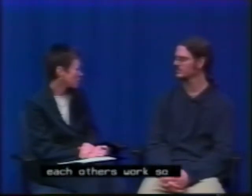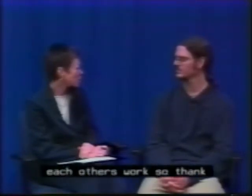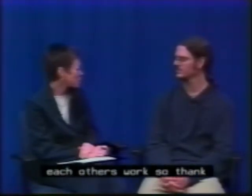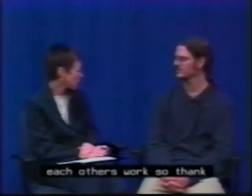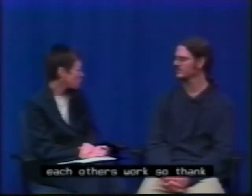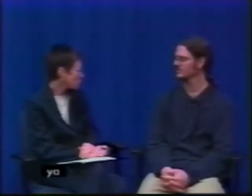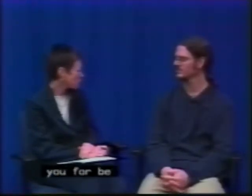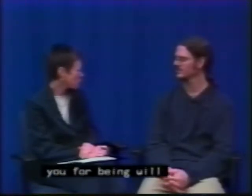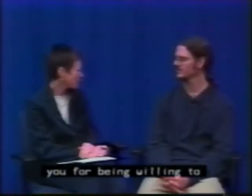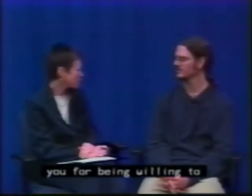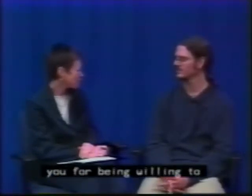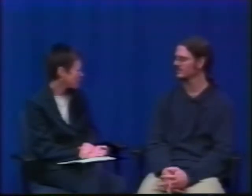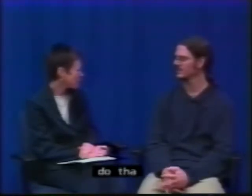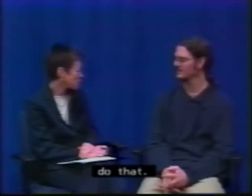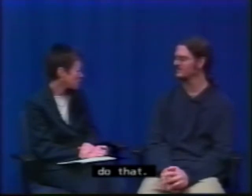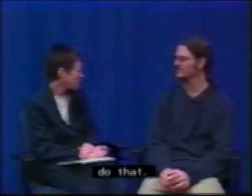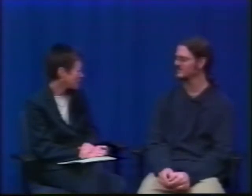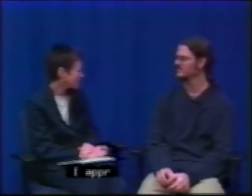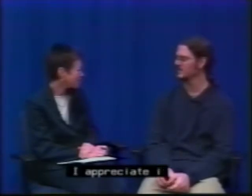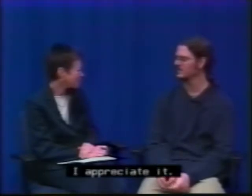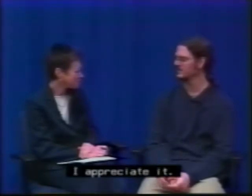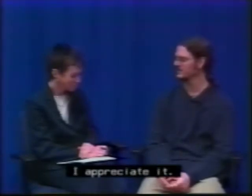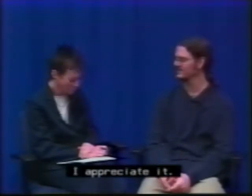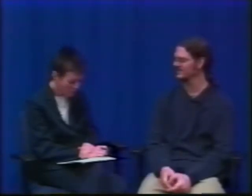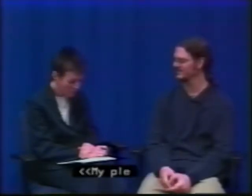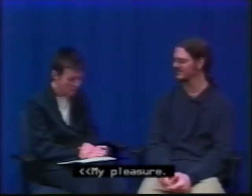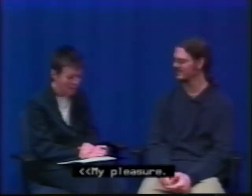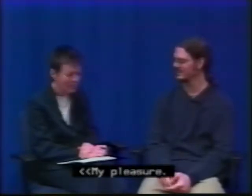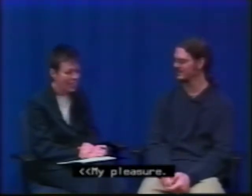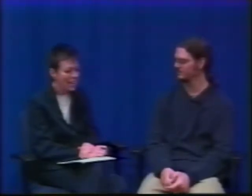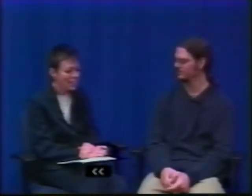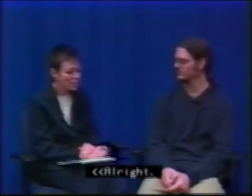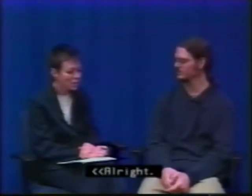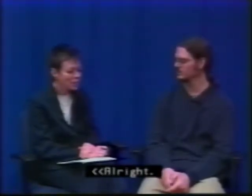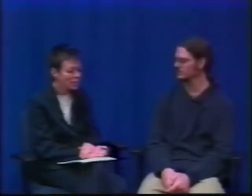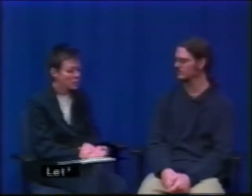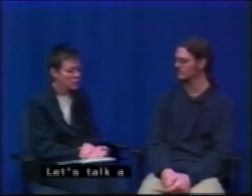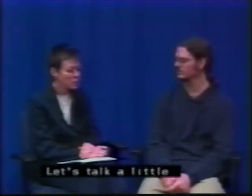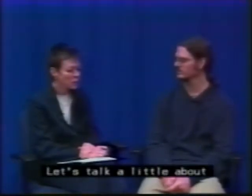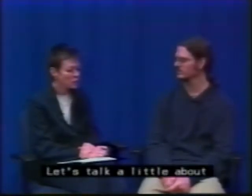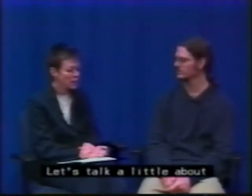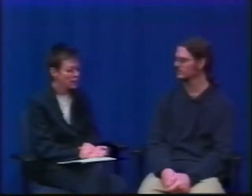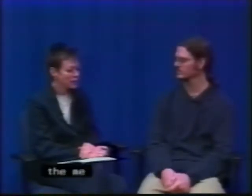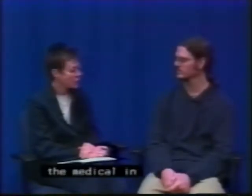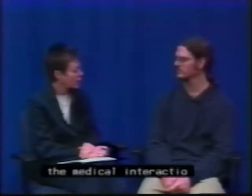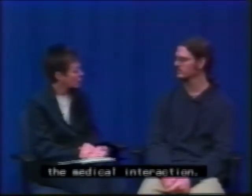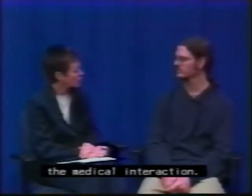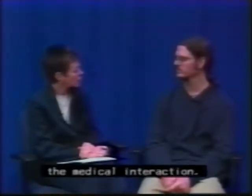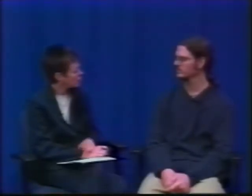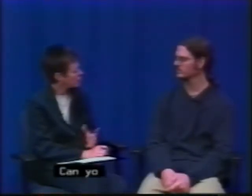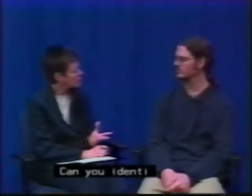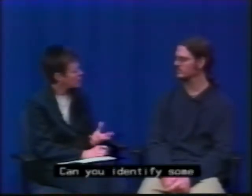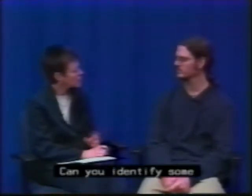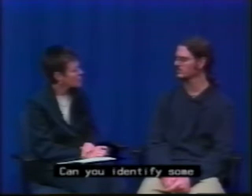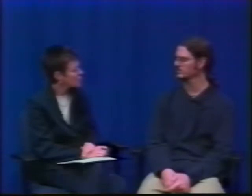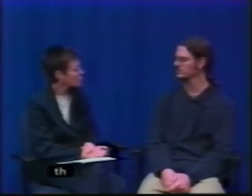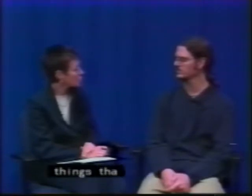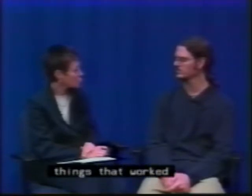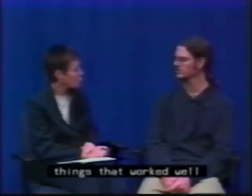so thank you for being willing to do that. I appreciate it. My pleasure. All right. Let's talk a little bit about the medical interaction. Can you identify some things that worked well